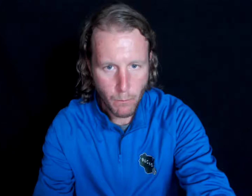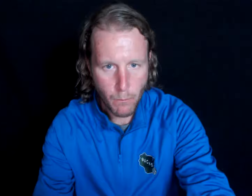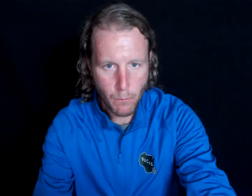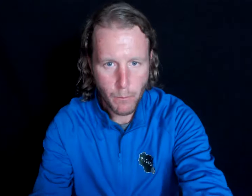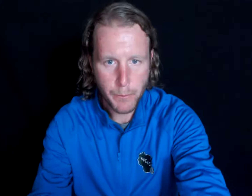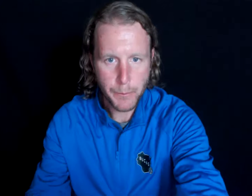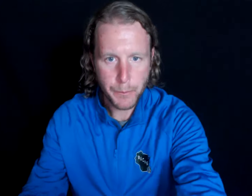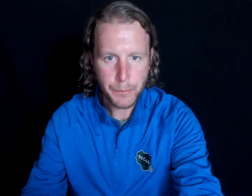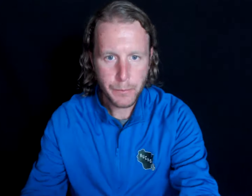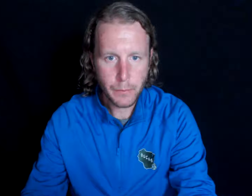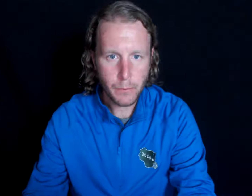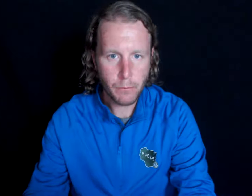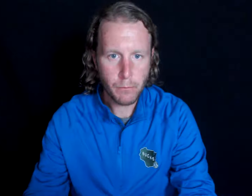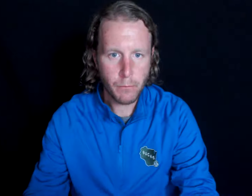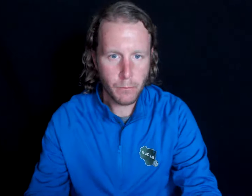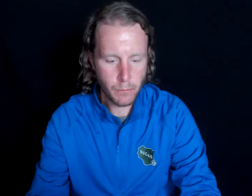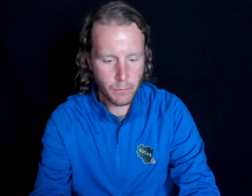From Honda.